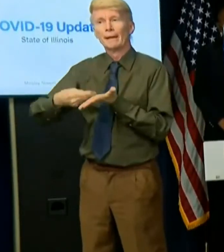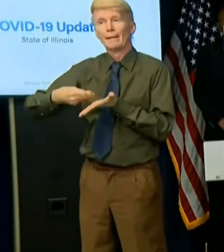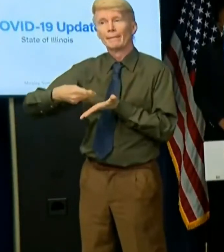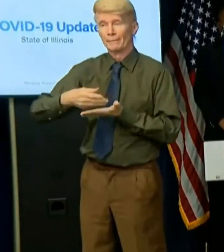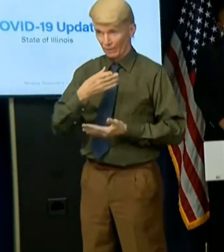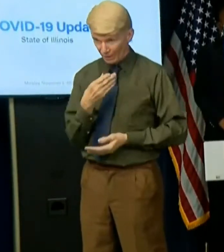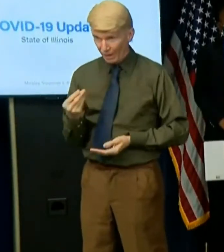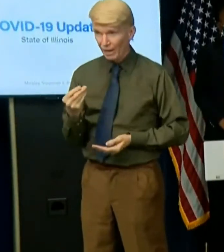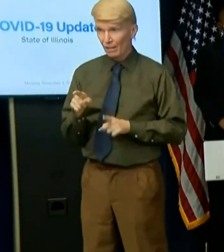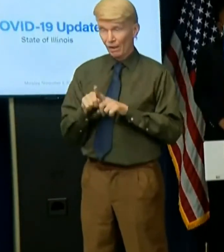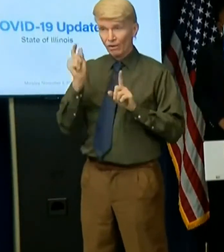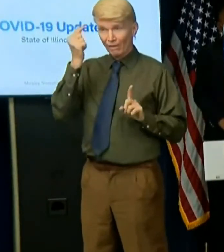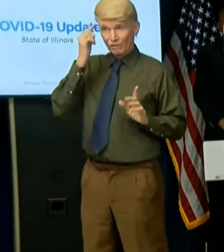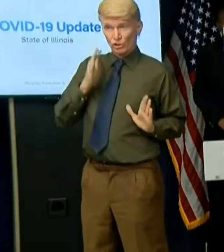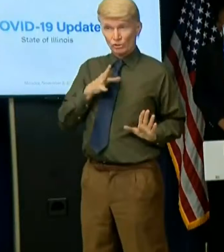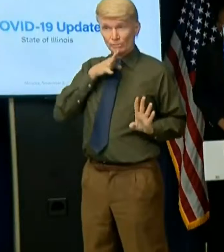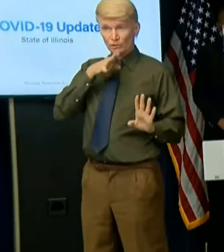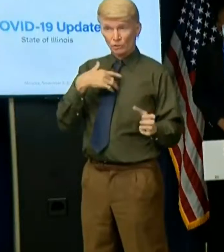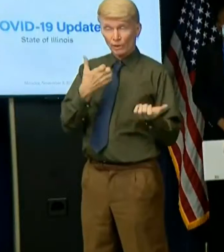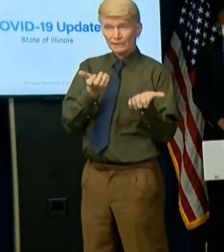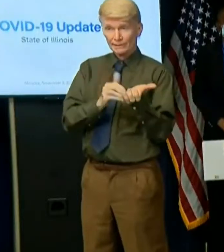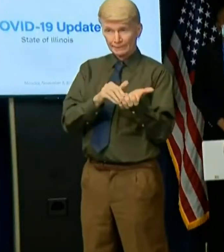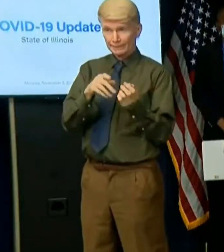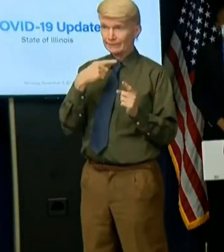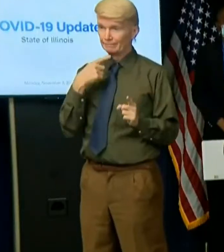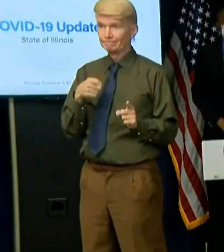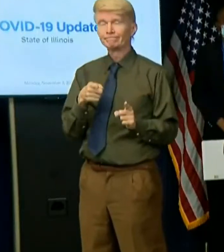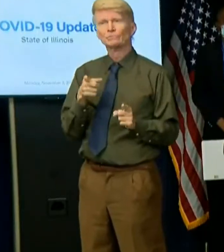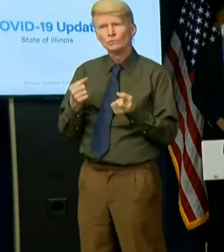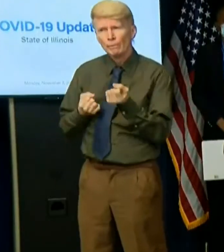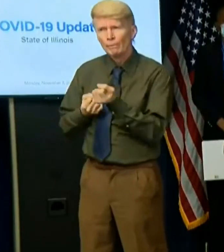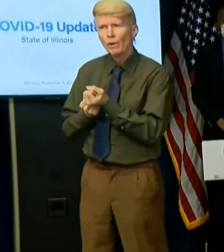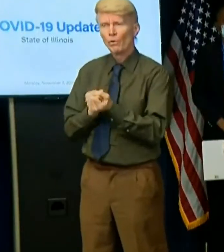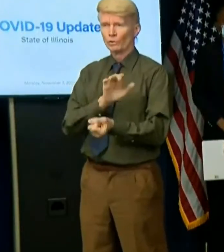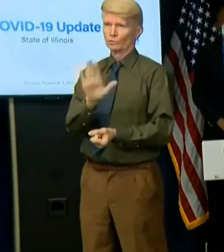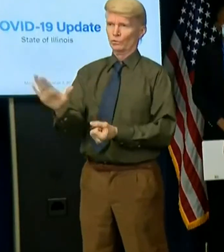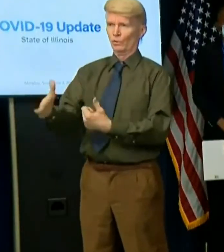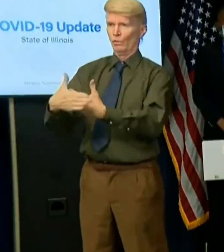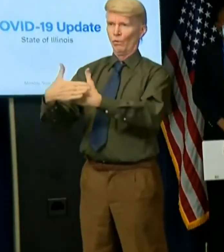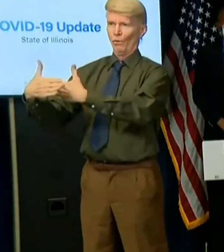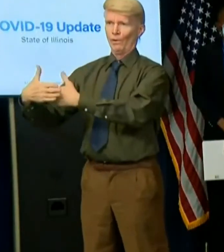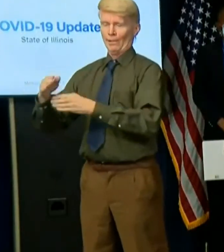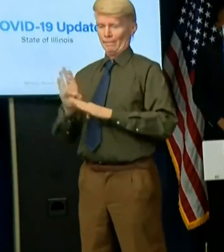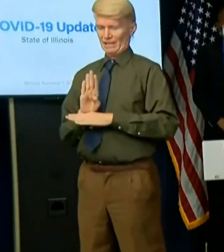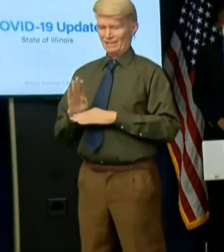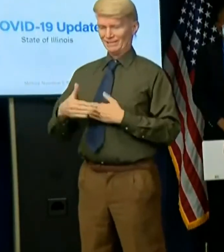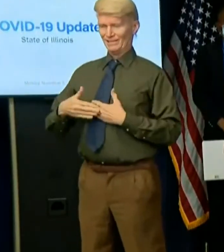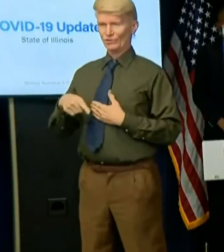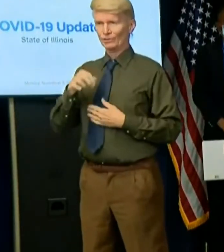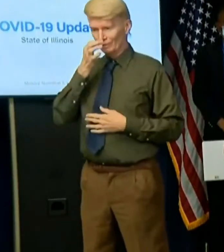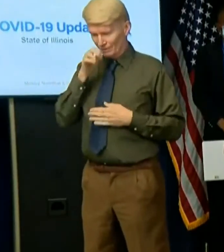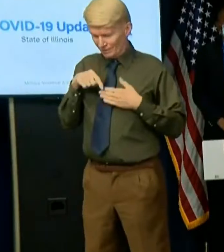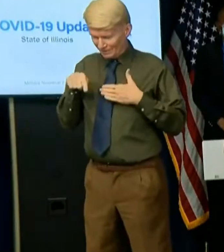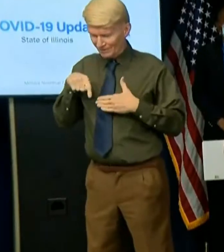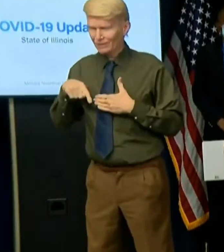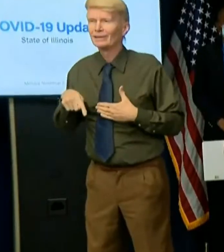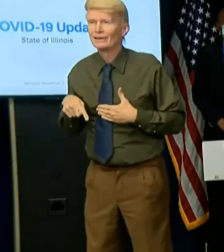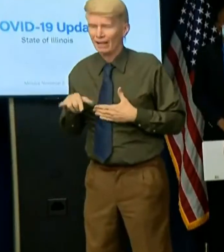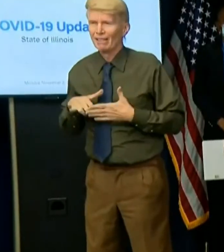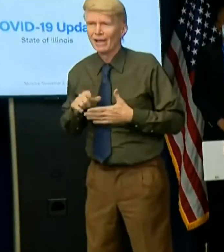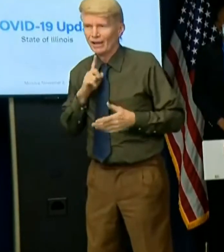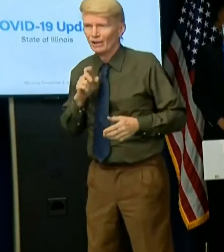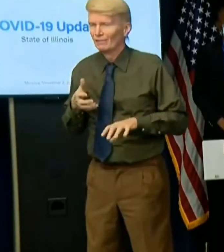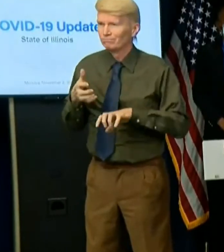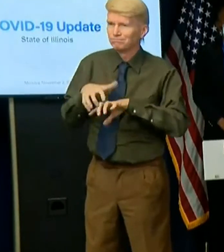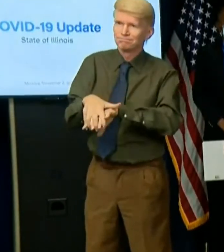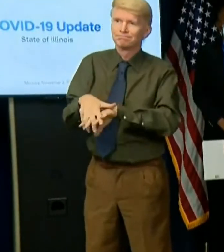the governor mentioned, I want to echo what he said earlier, support your local businesses. They're not just a lifeline, they're not just a backbone, they are